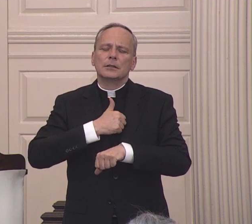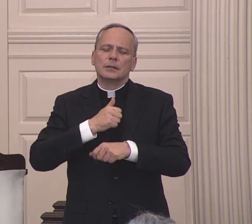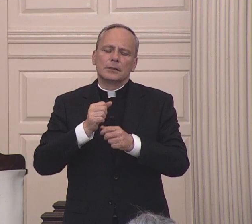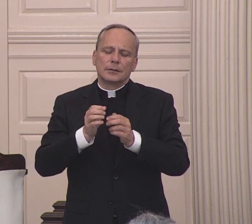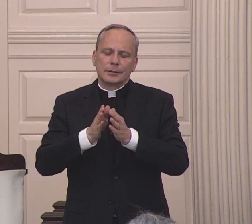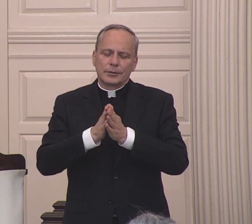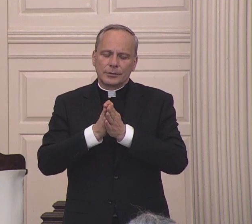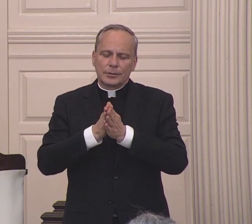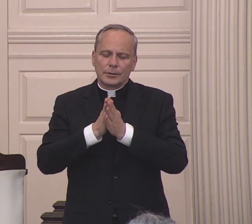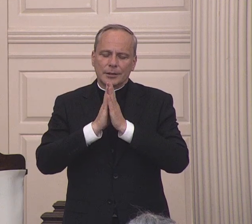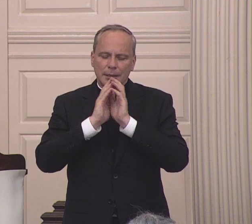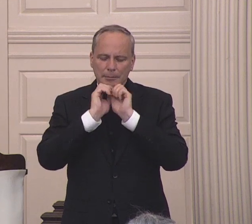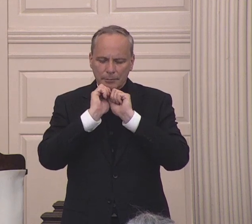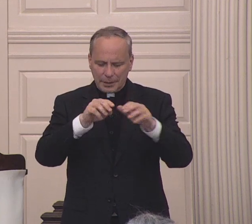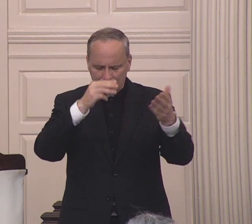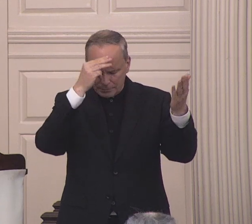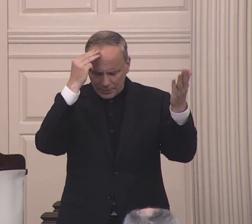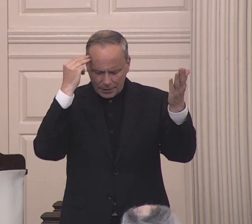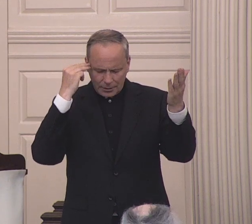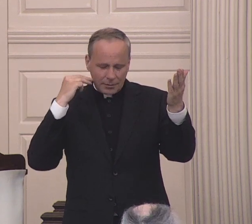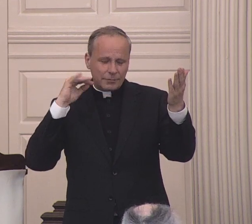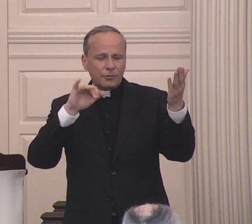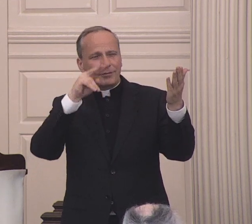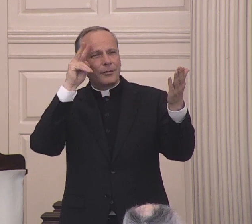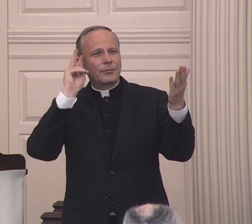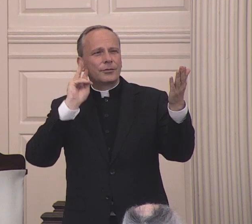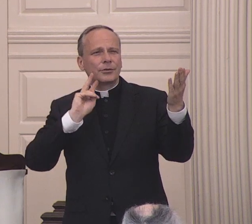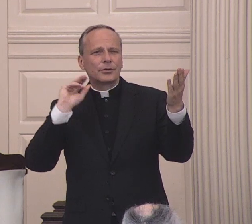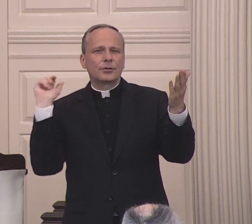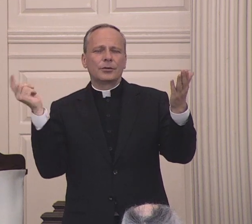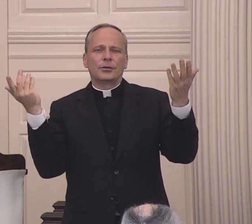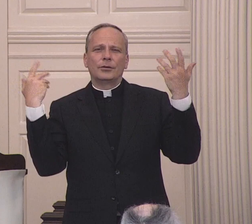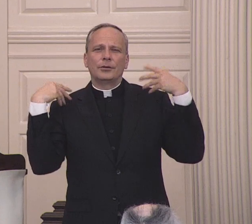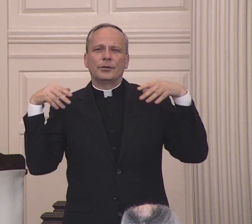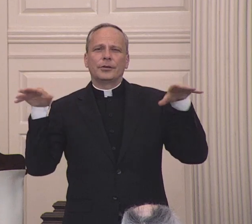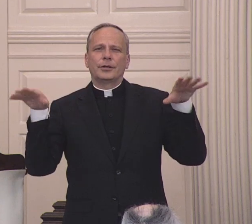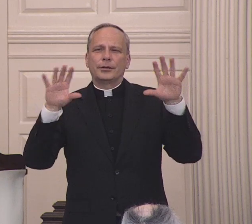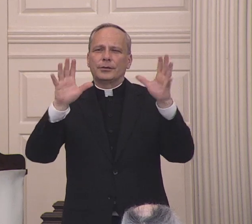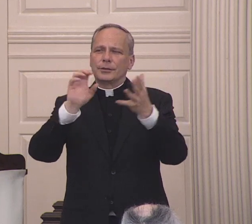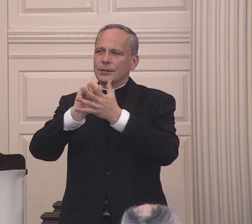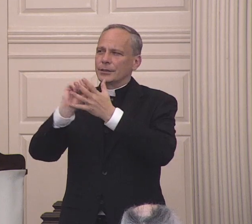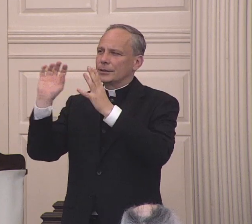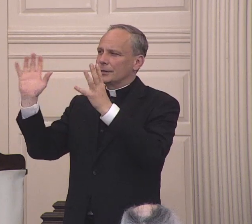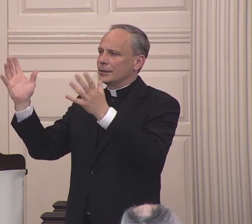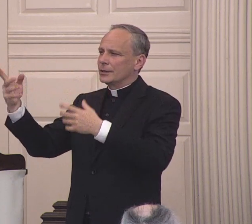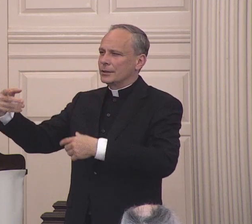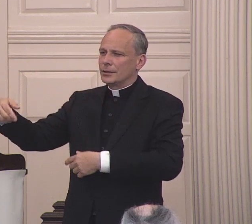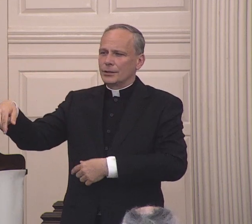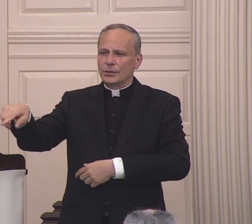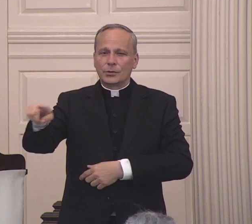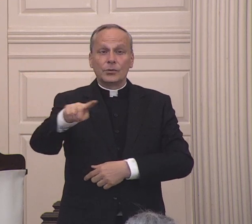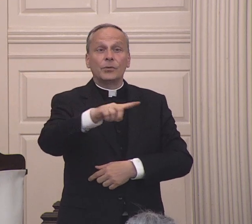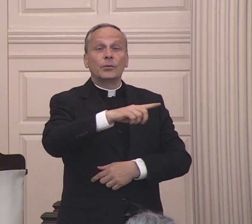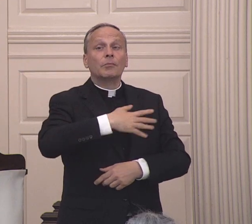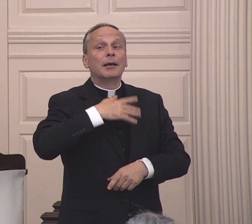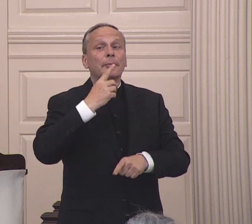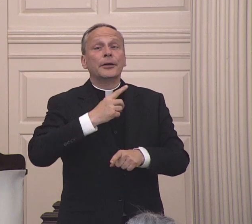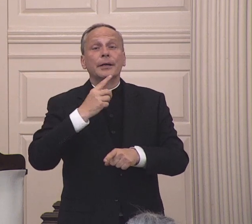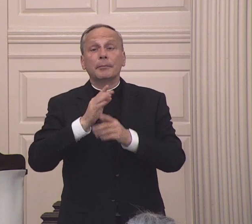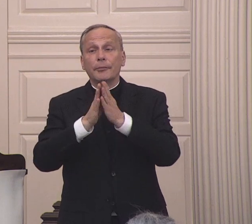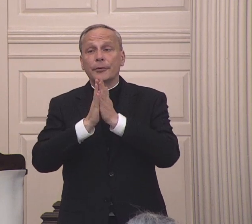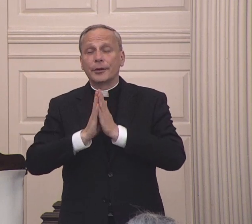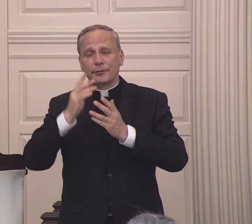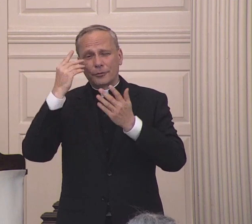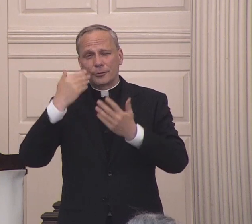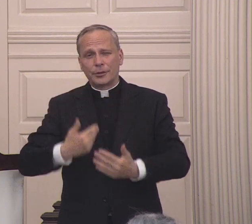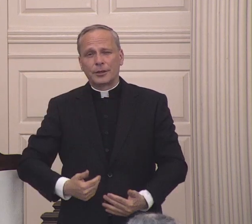through my most grievous fault. Therefore, I ask the Blessed Mary, ever Virgin, all the angels and saints, and you,